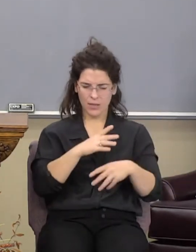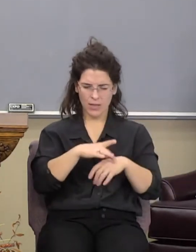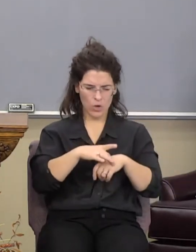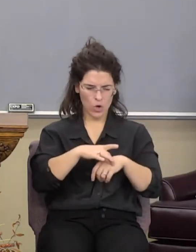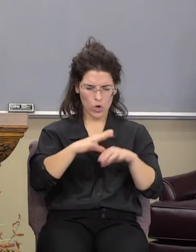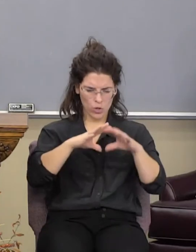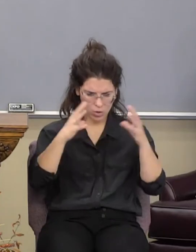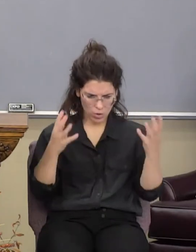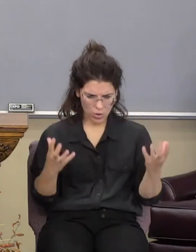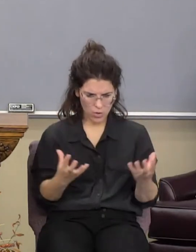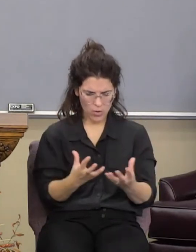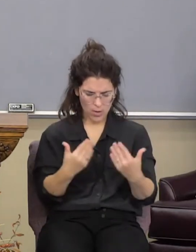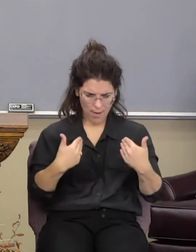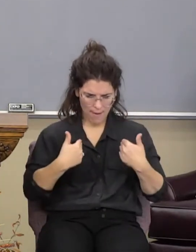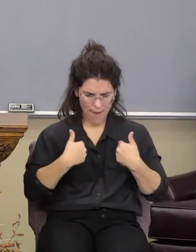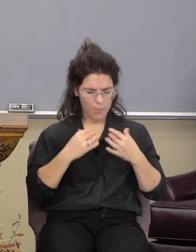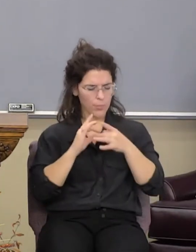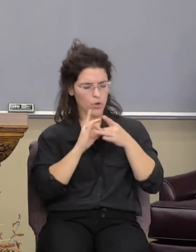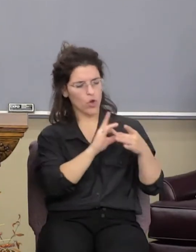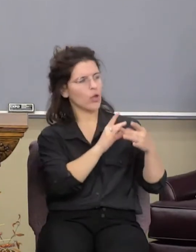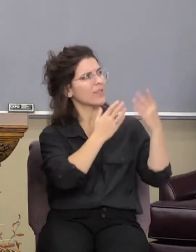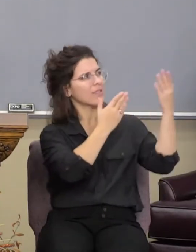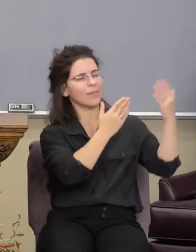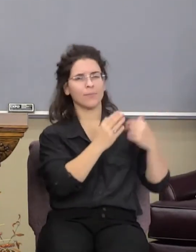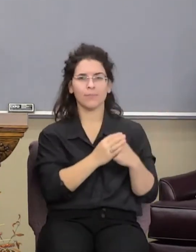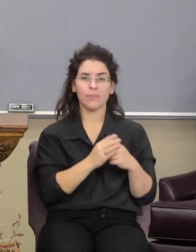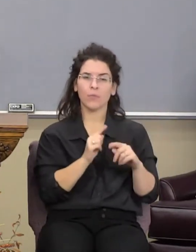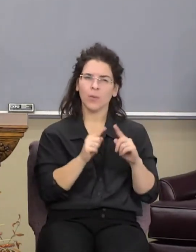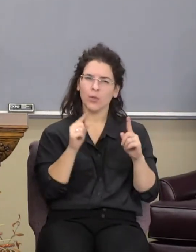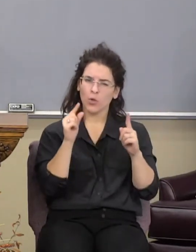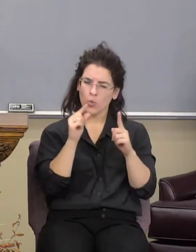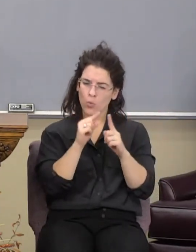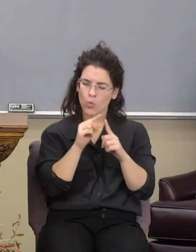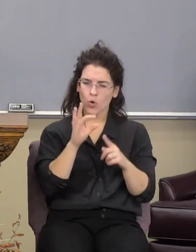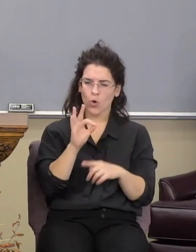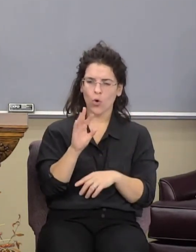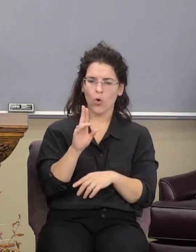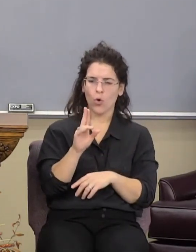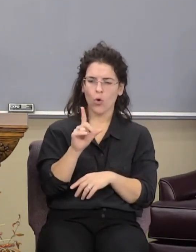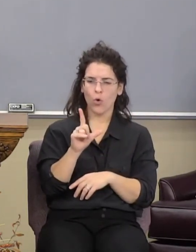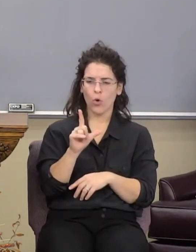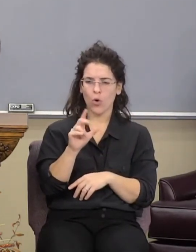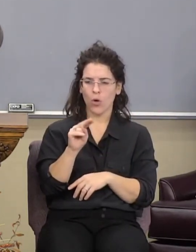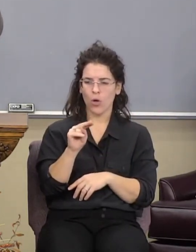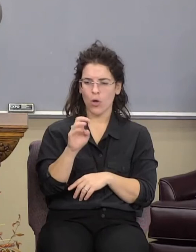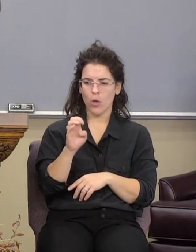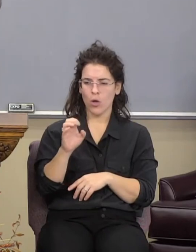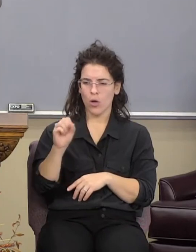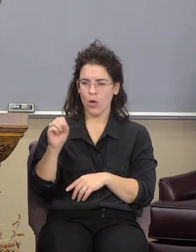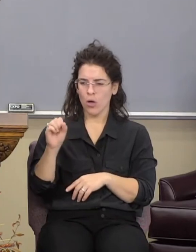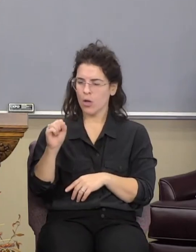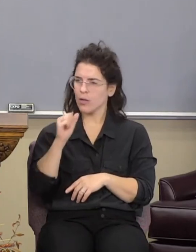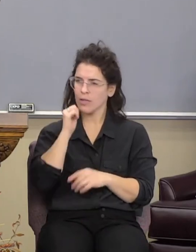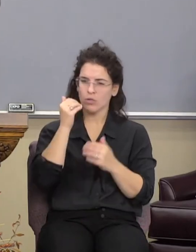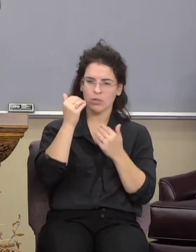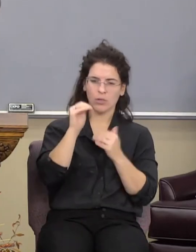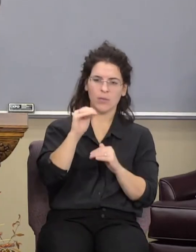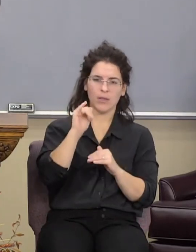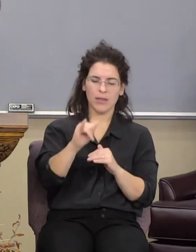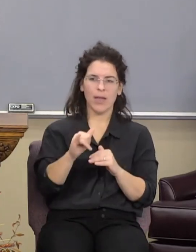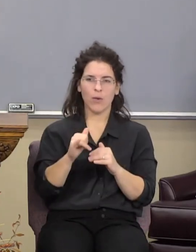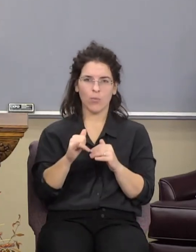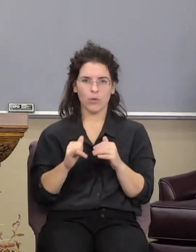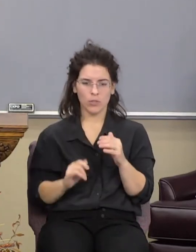Earth contains belongs to him. But the word fullness isn't just limited to that which is